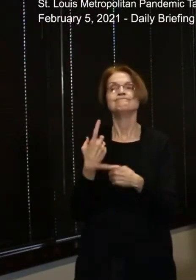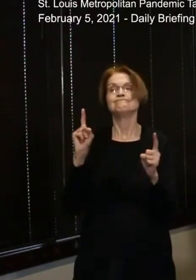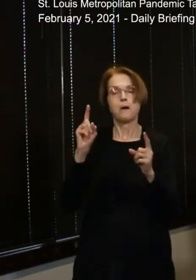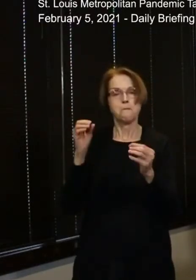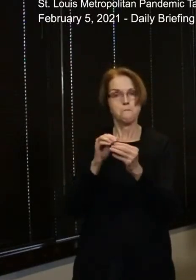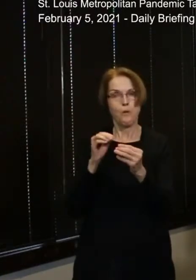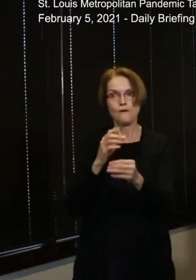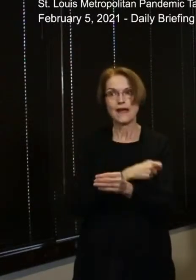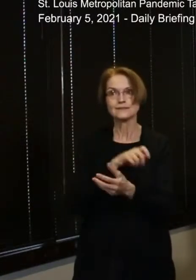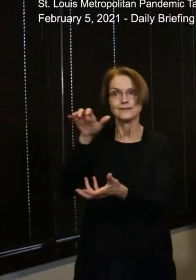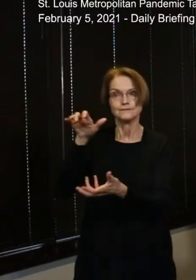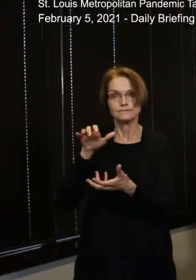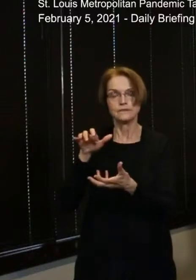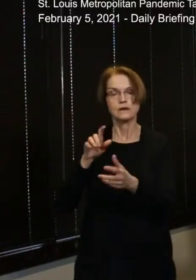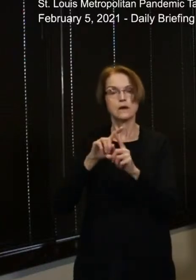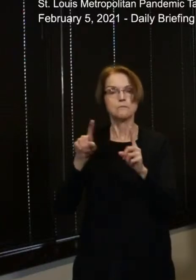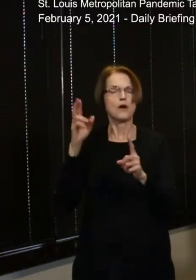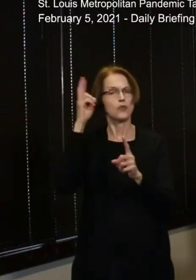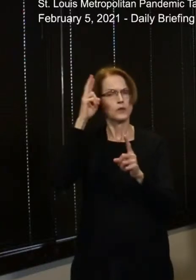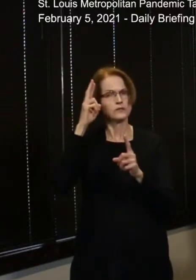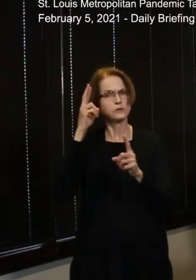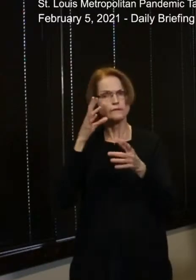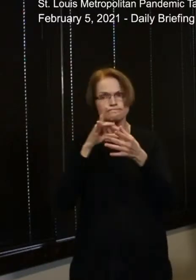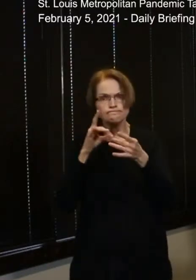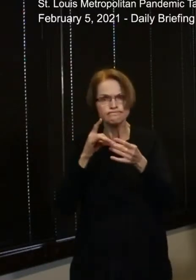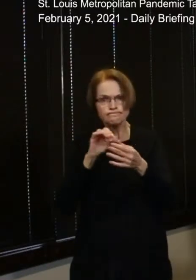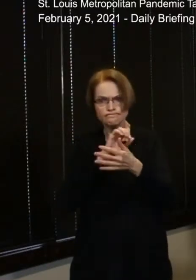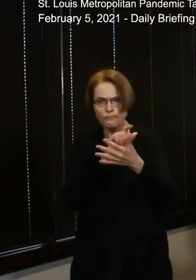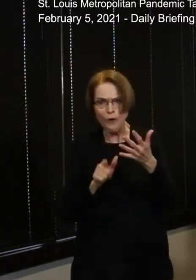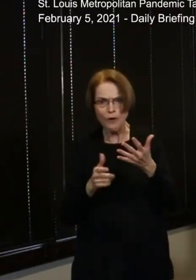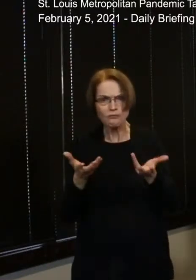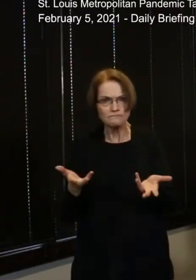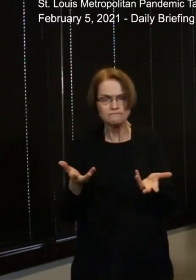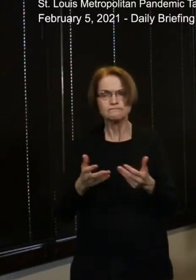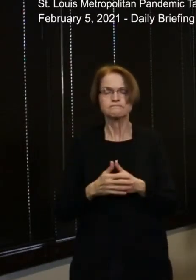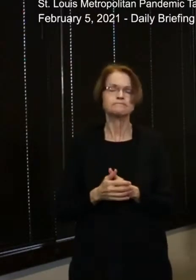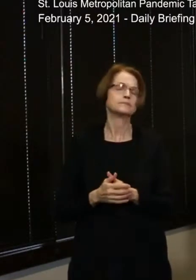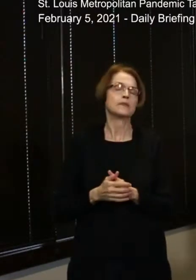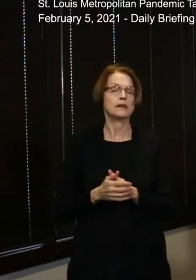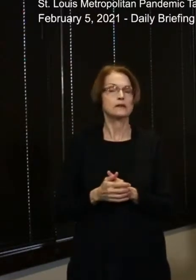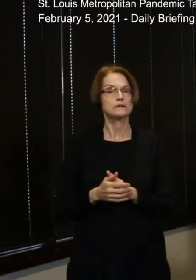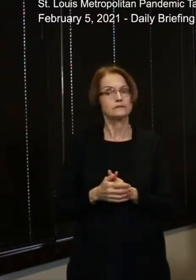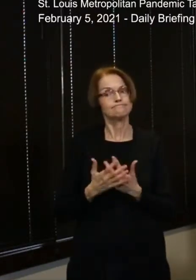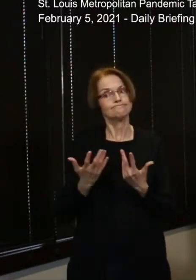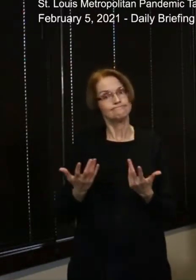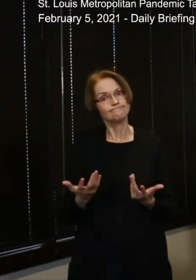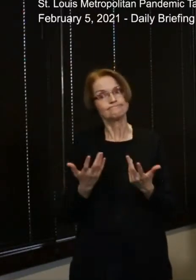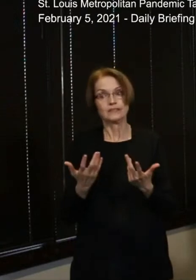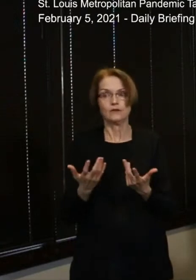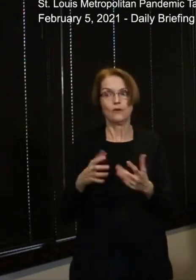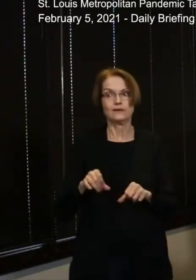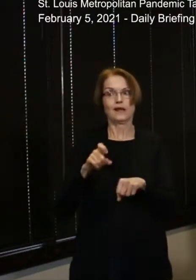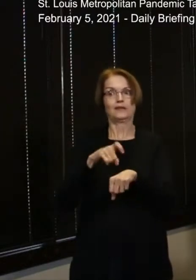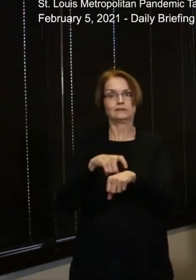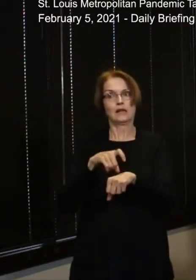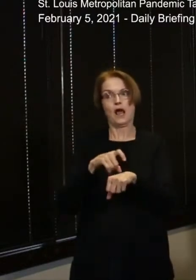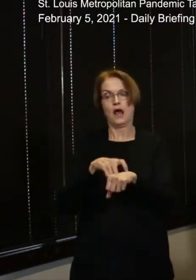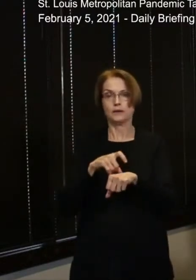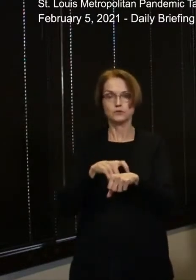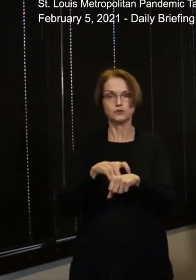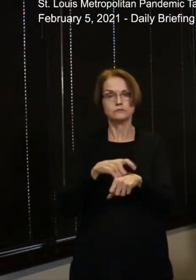into. But the reason why we share this with you is because it's taking a while to get through